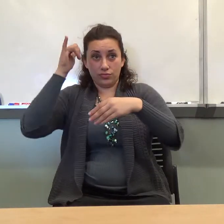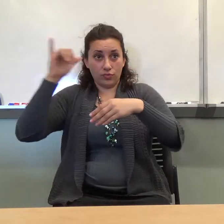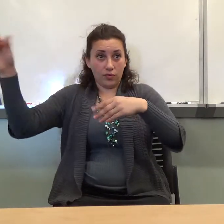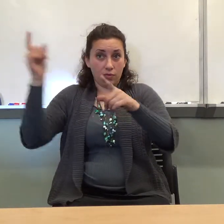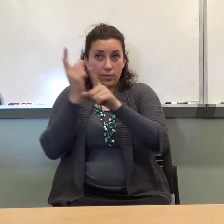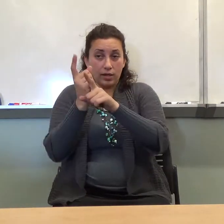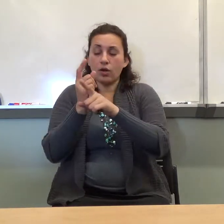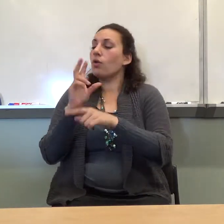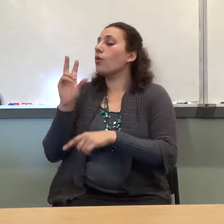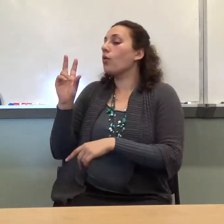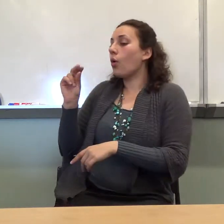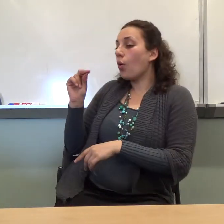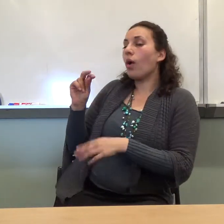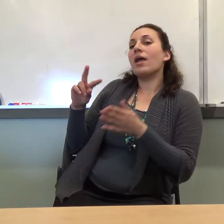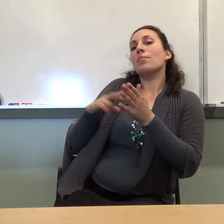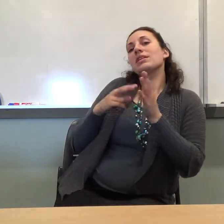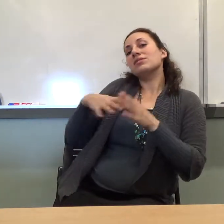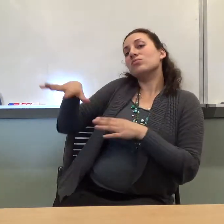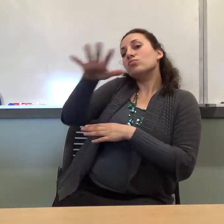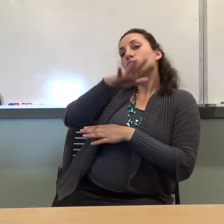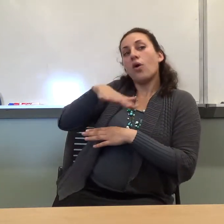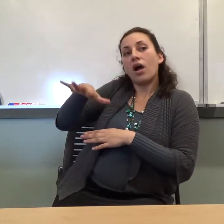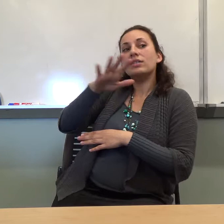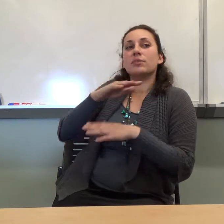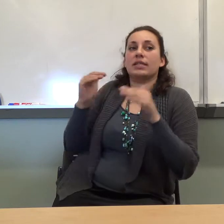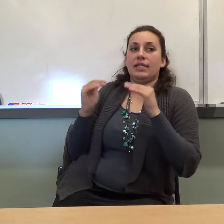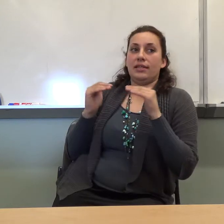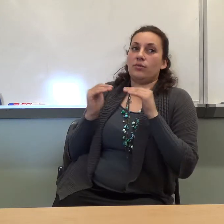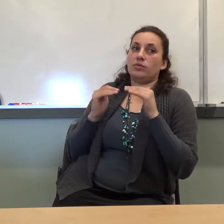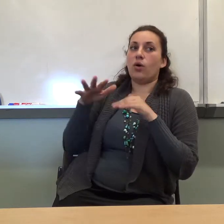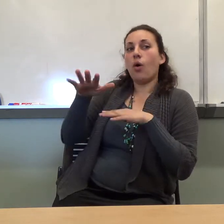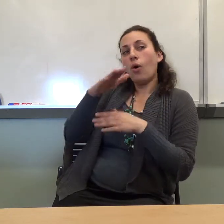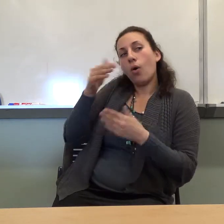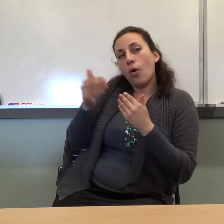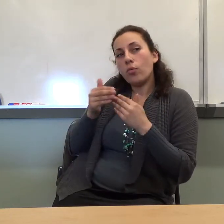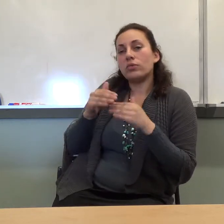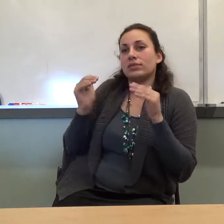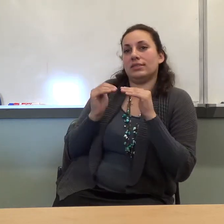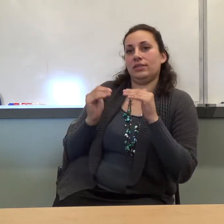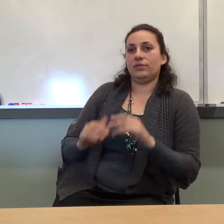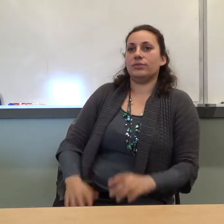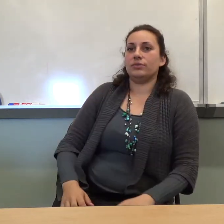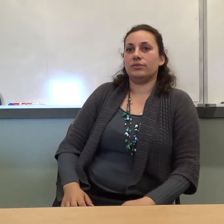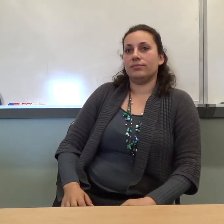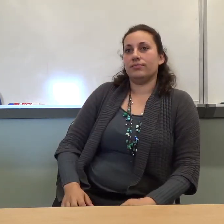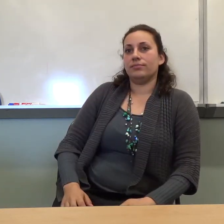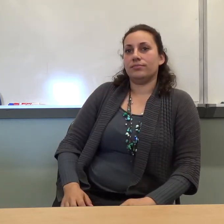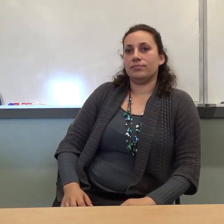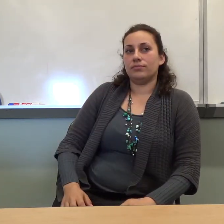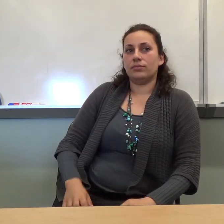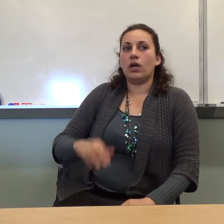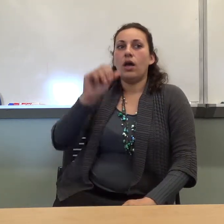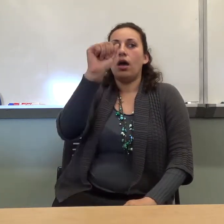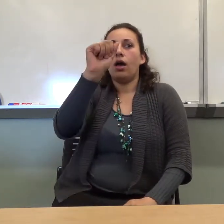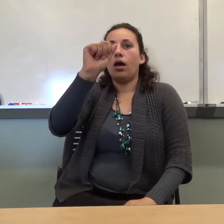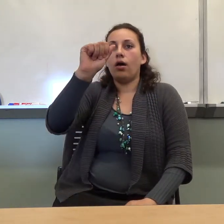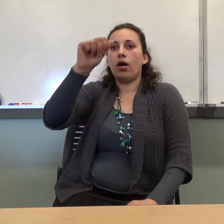sign to mean approximately equals. Oh, approximately. Approximately equals. Okay. Right. Okay.